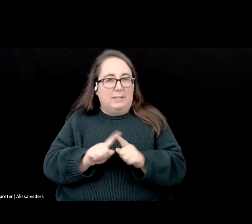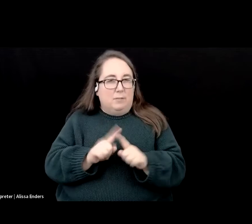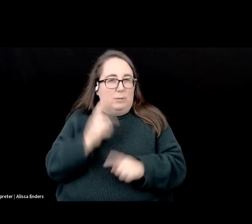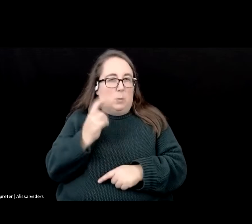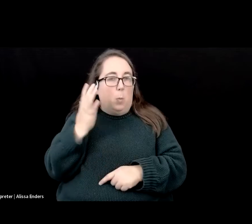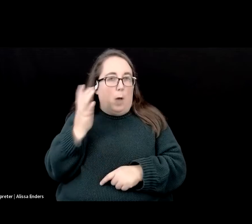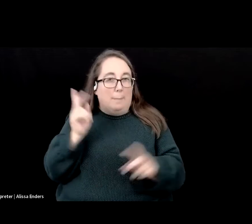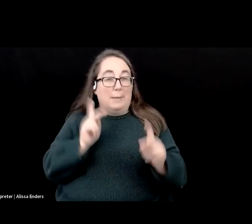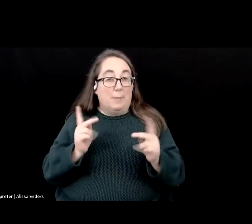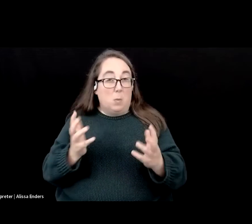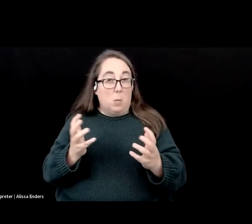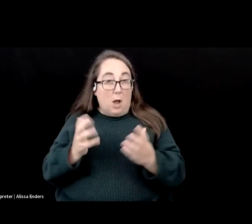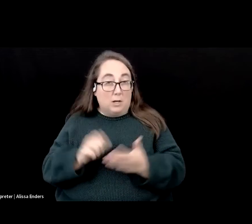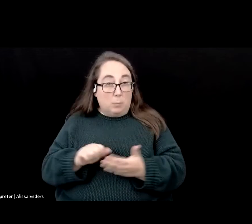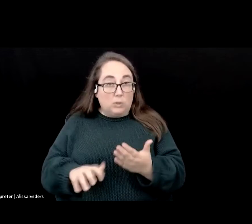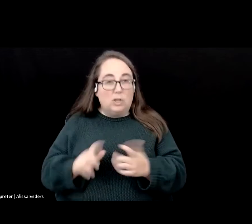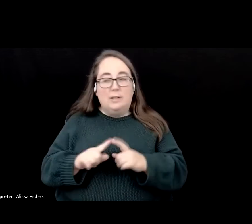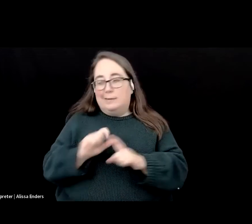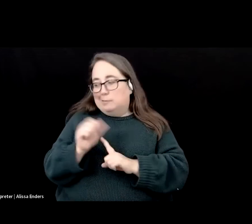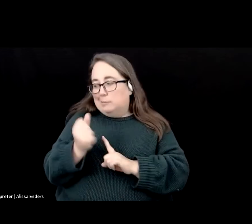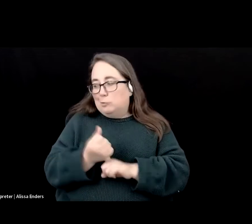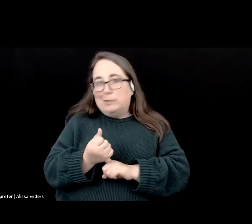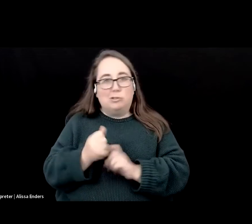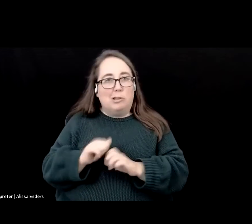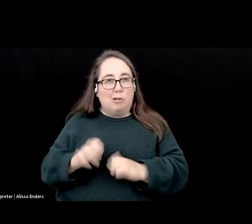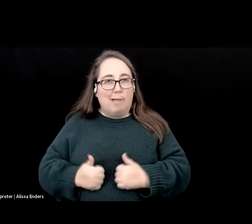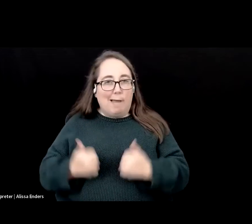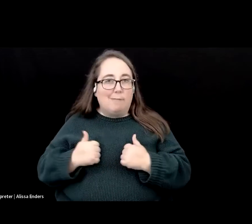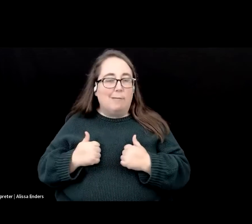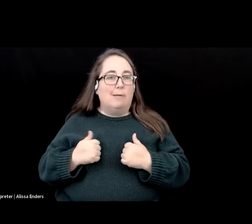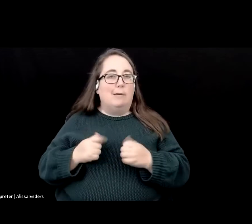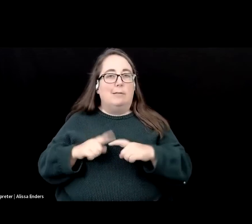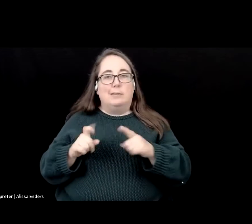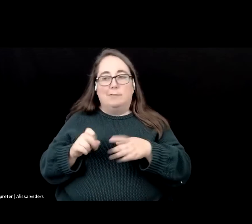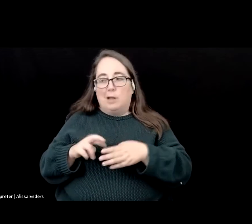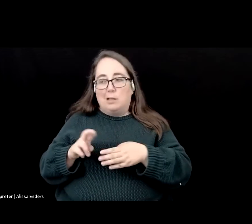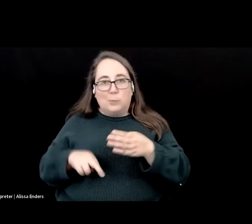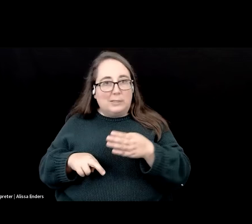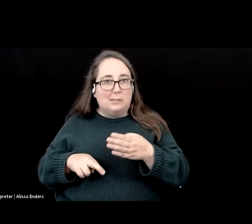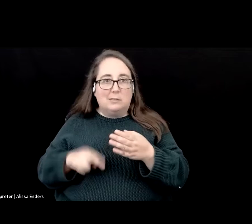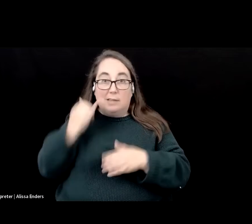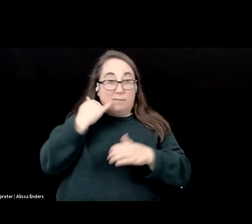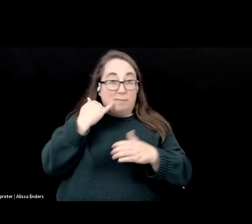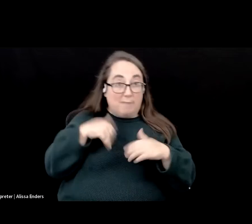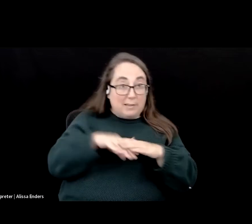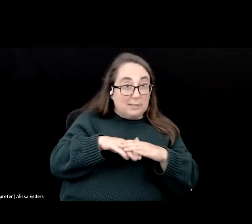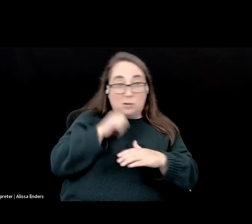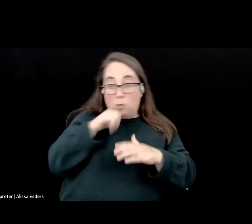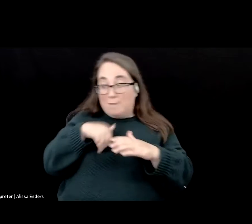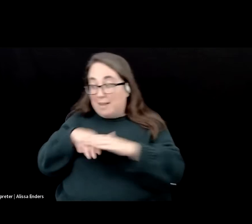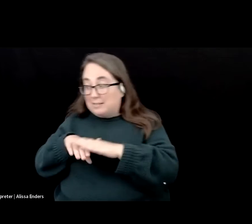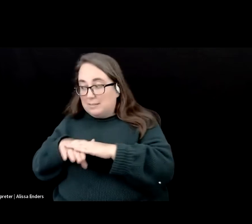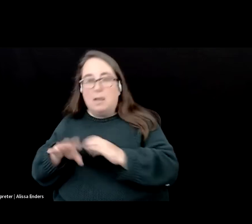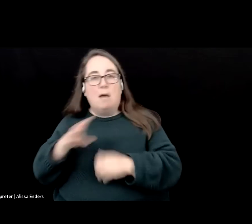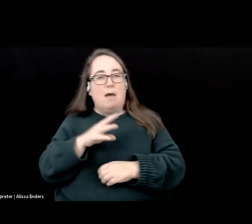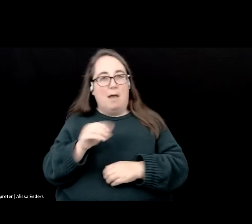seek abortions, the different circumstances they're in, the consequences of them having access to one or not having access to one. And it's leading